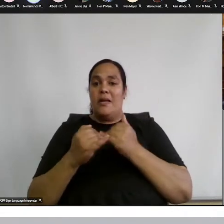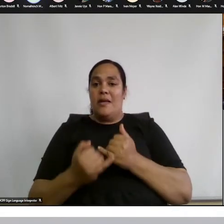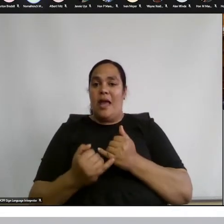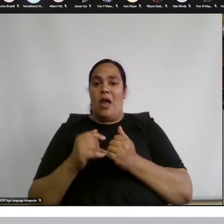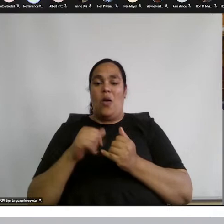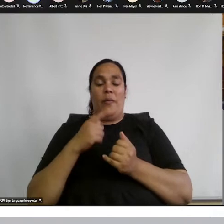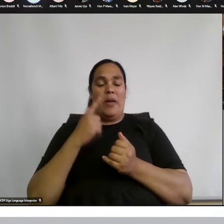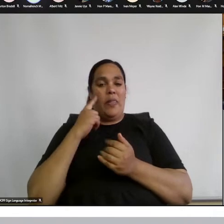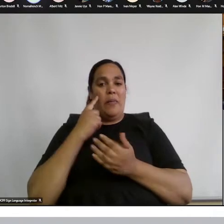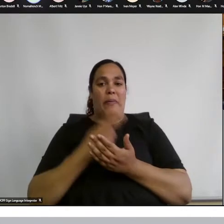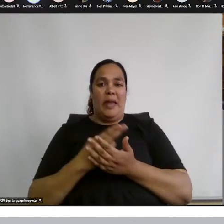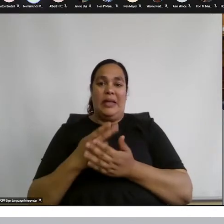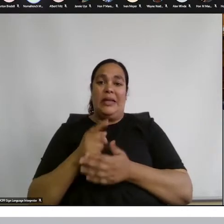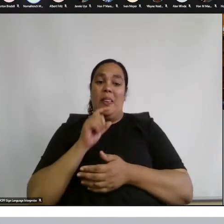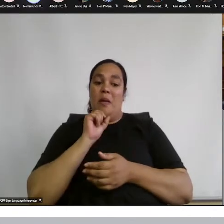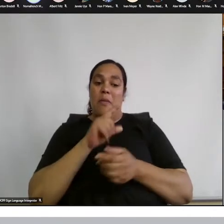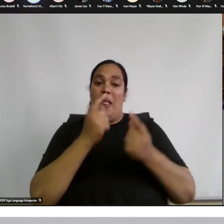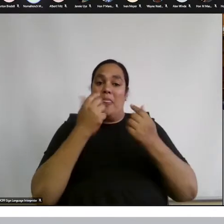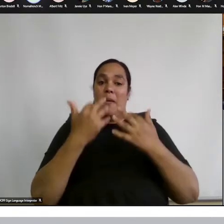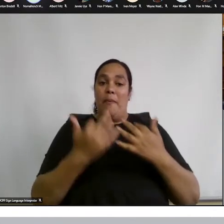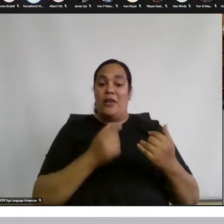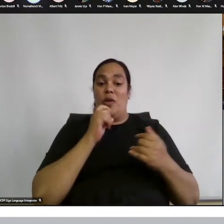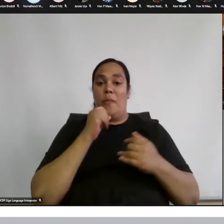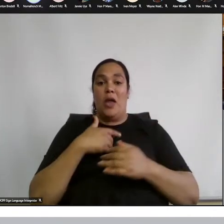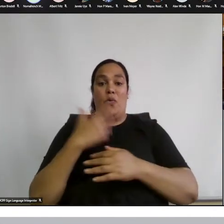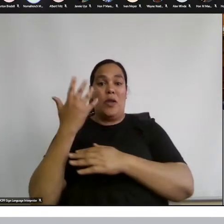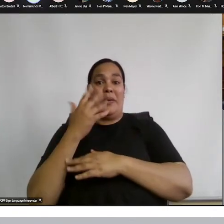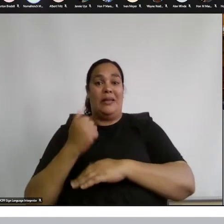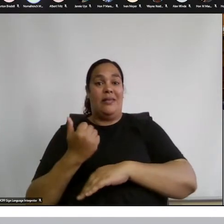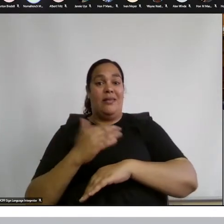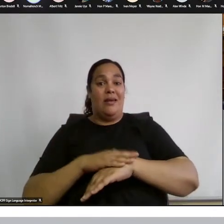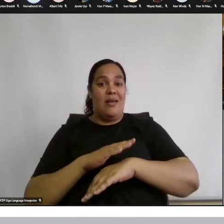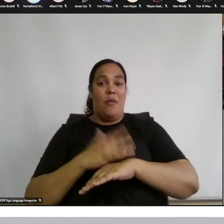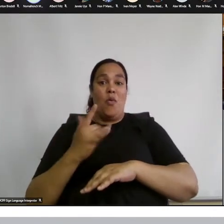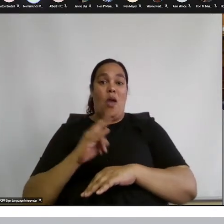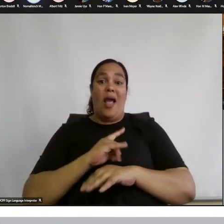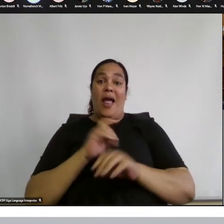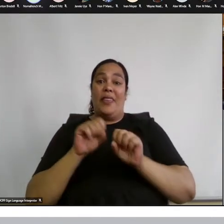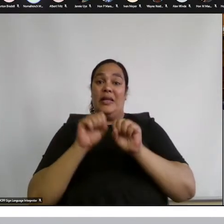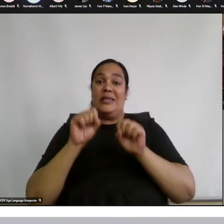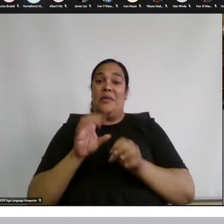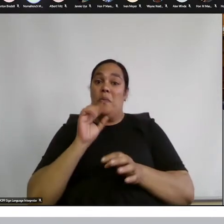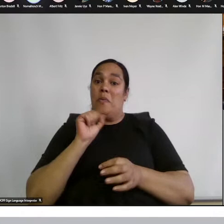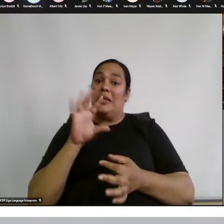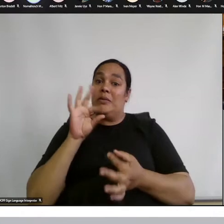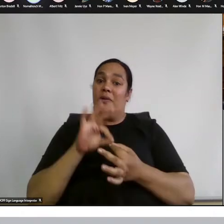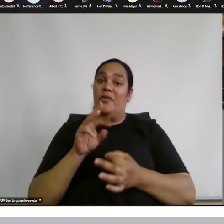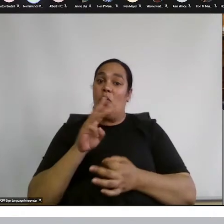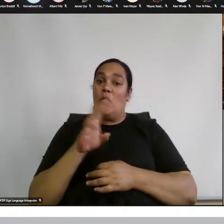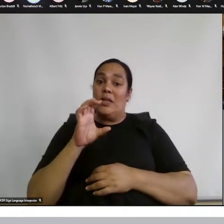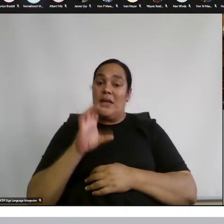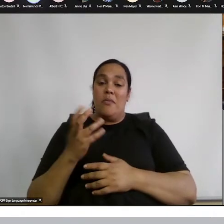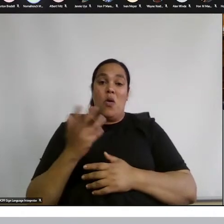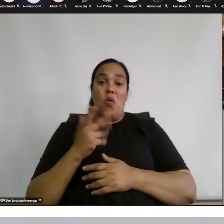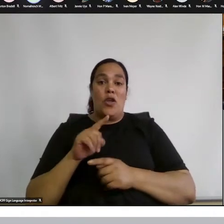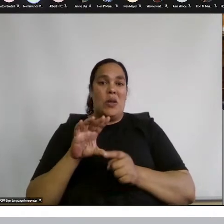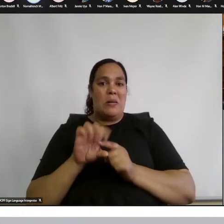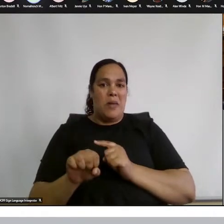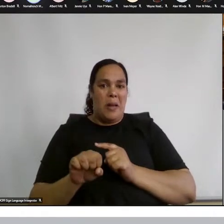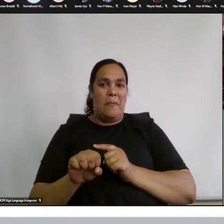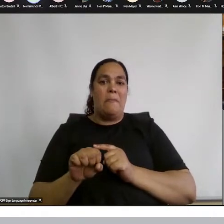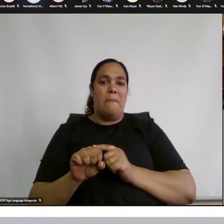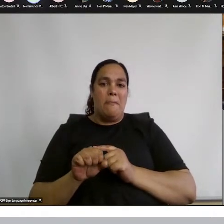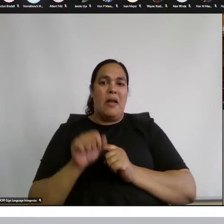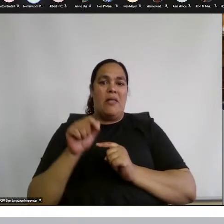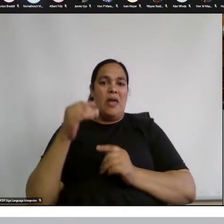bed. This is the budget that we're presenting at the time that the health system, specifically the Western Cape, where we find that there will be